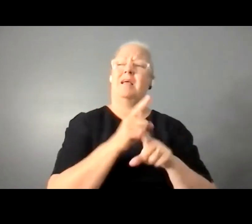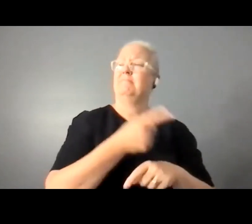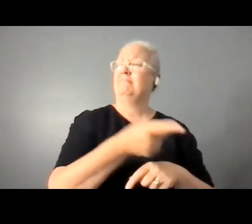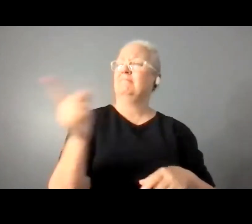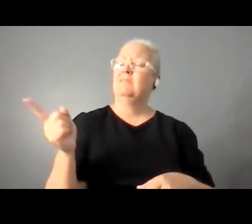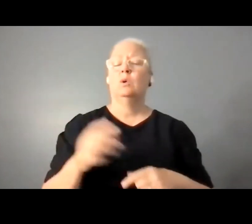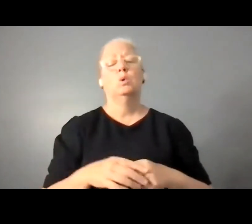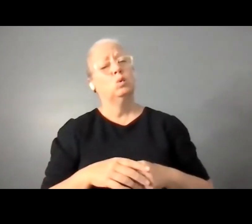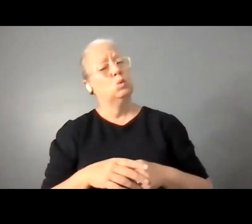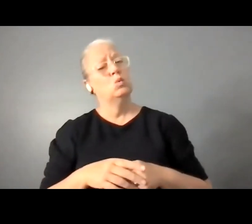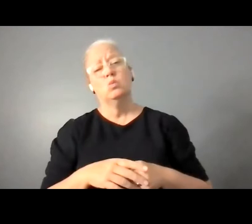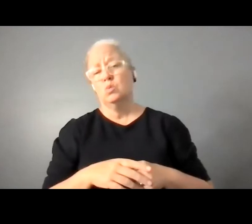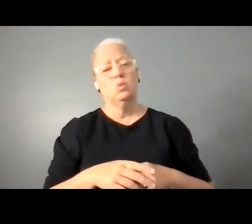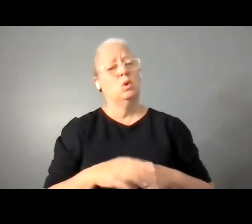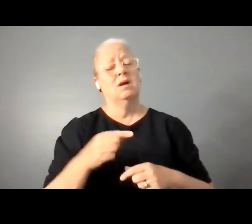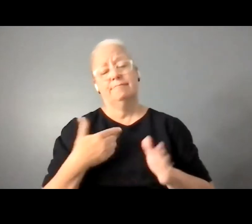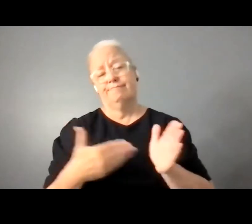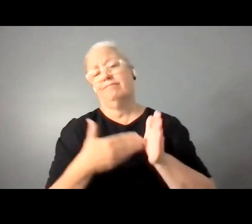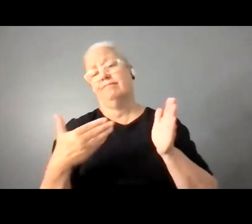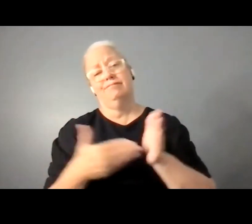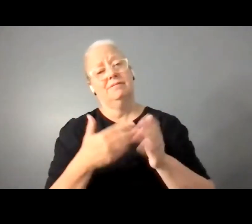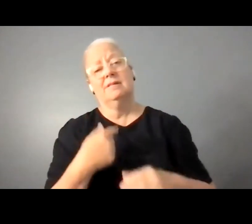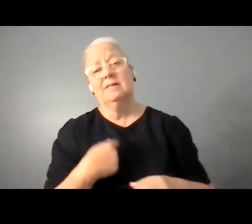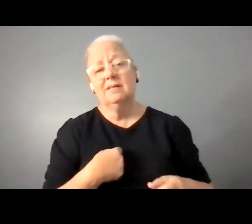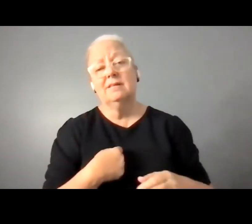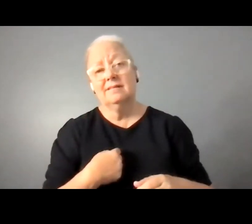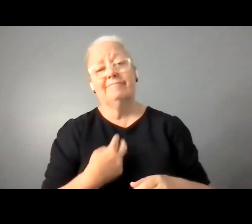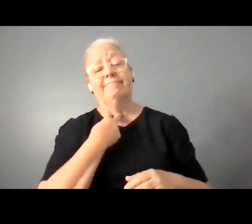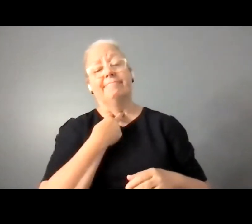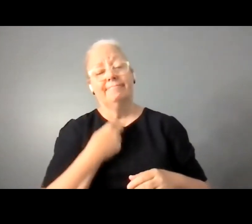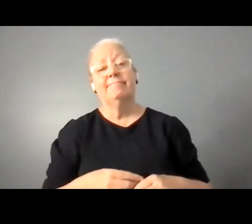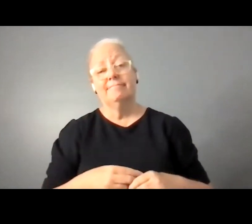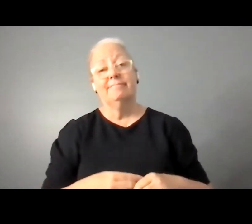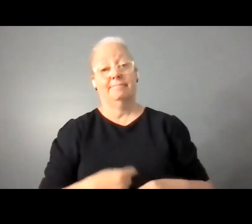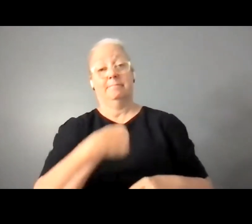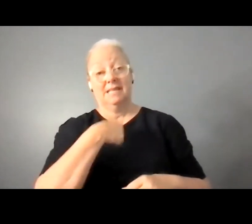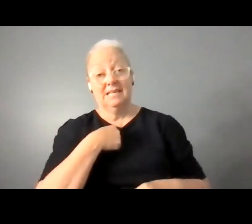big barrier, especially in our community and especially to myself.